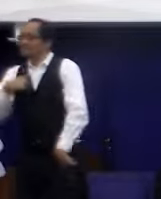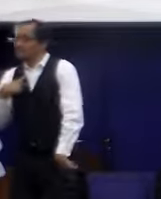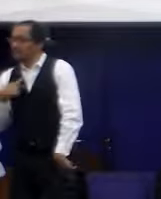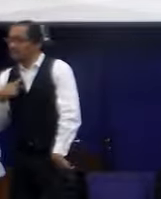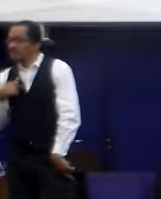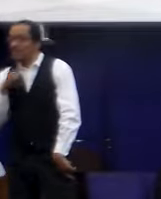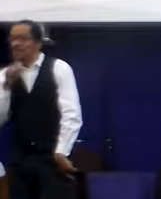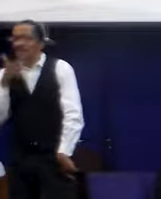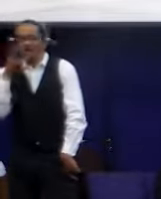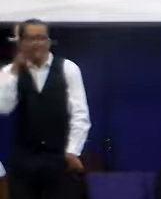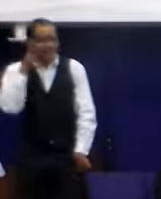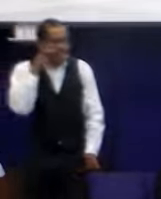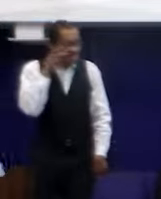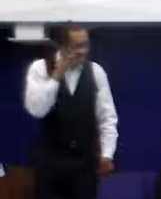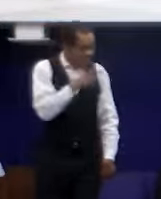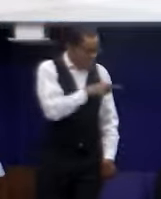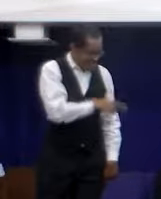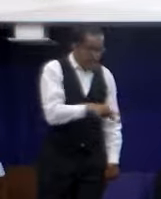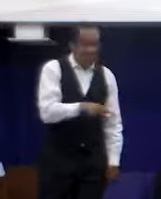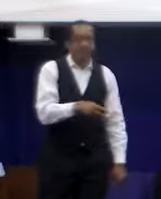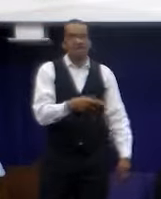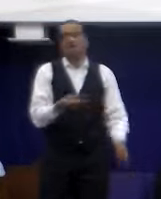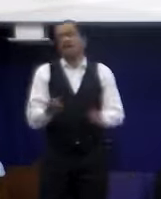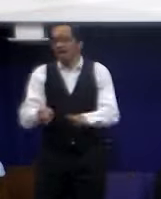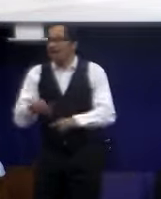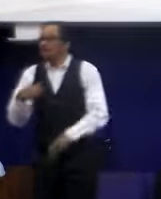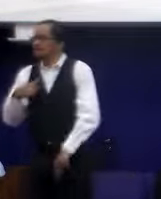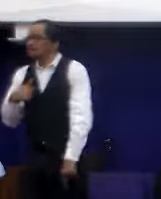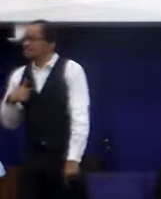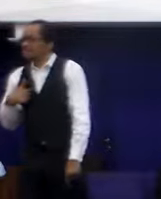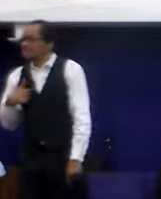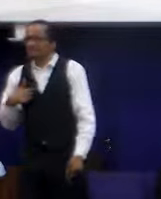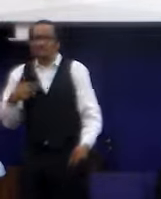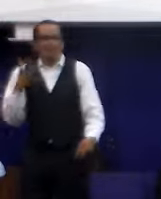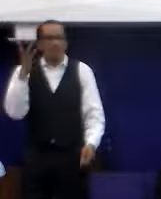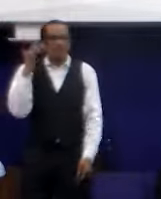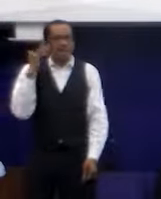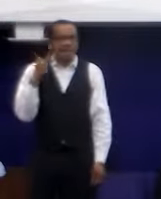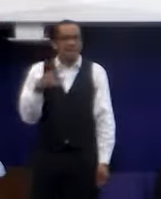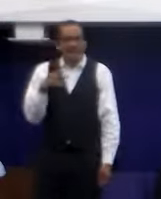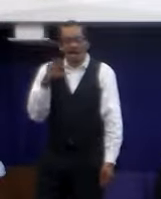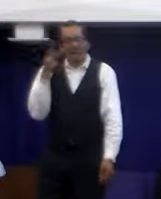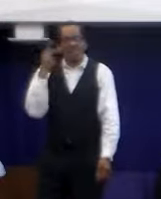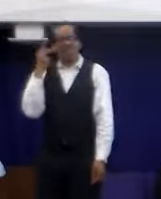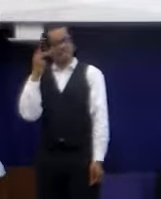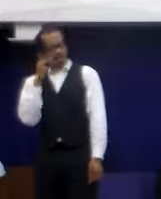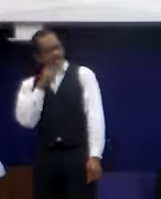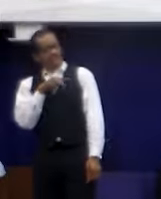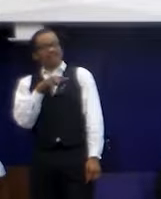didn't listen to what they said came back to haunt me. Amen? Because when I stepped out, I said, man, mama told me not to do